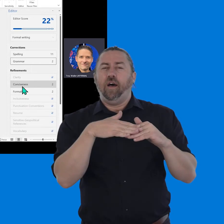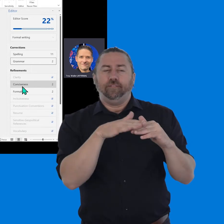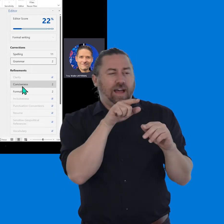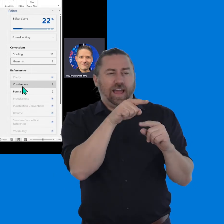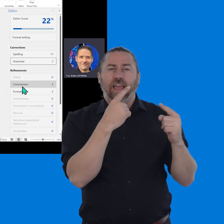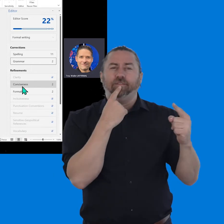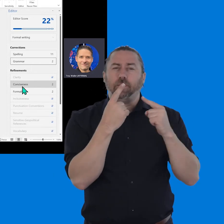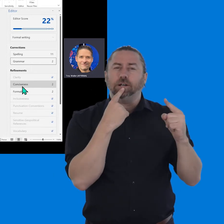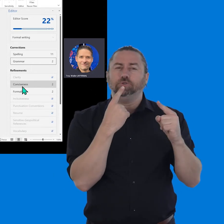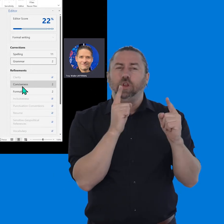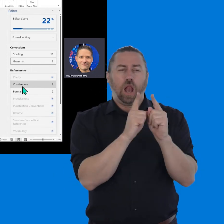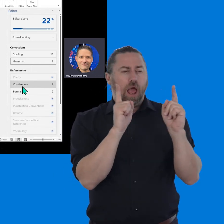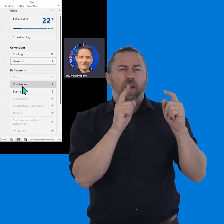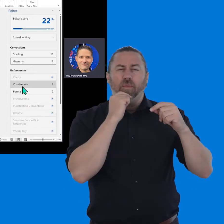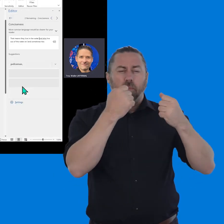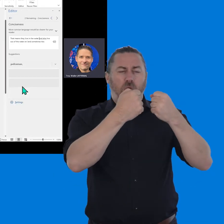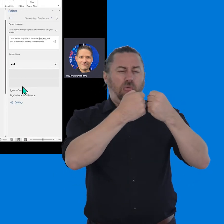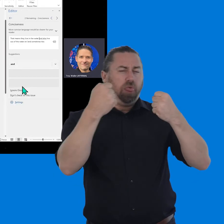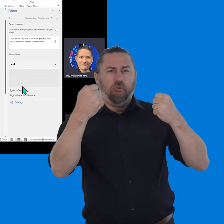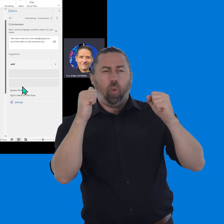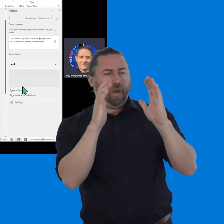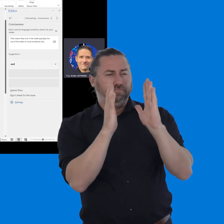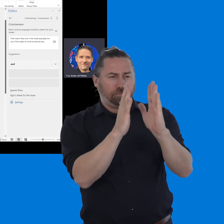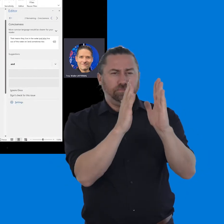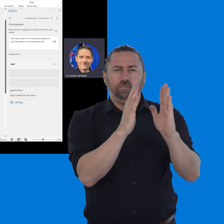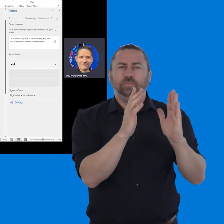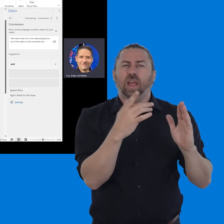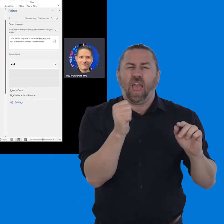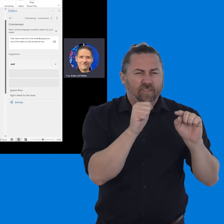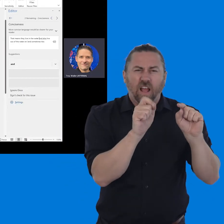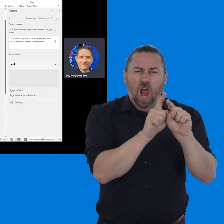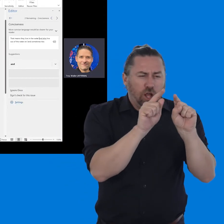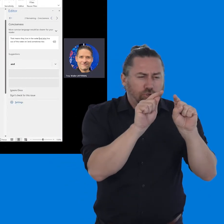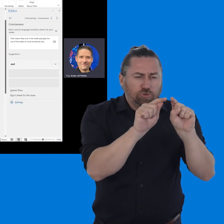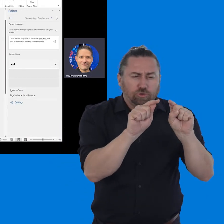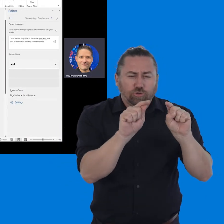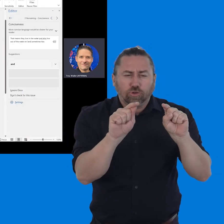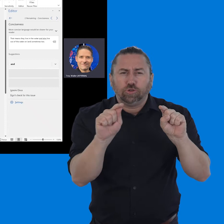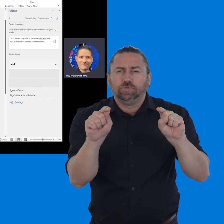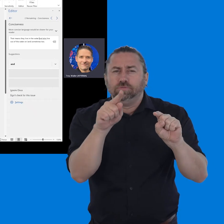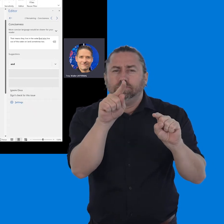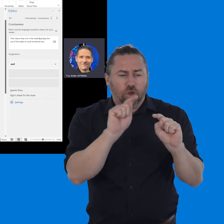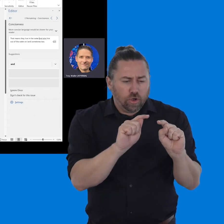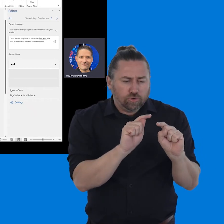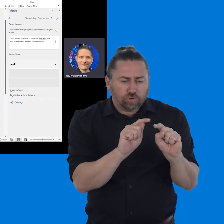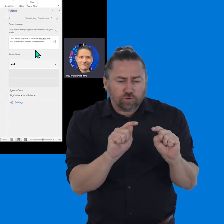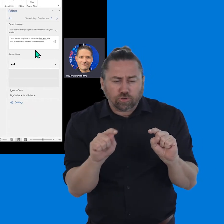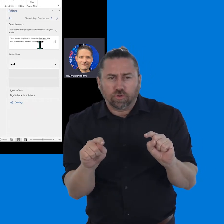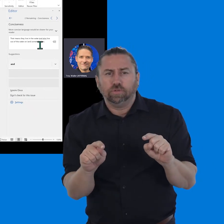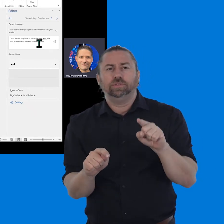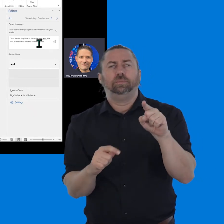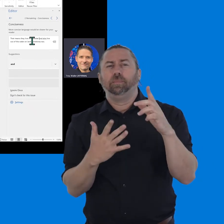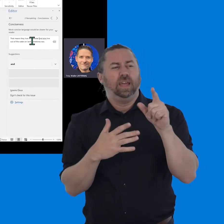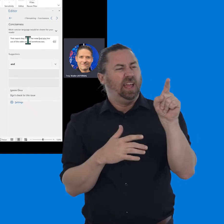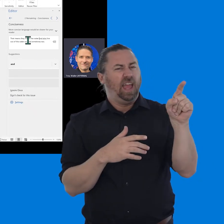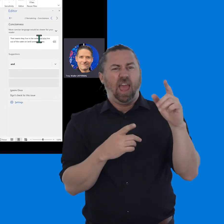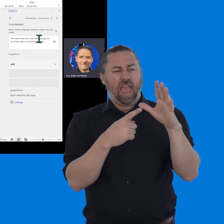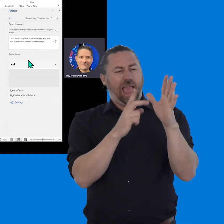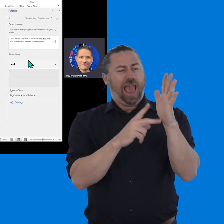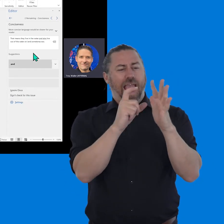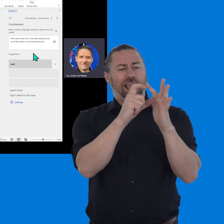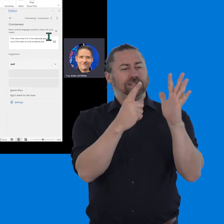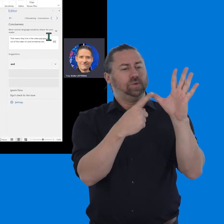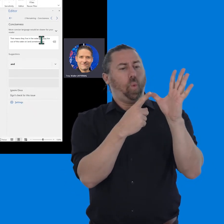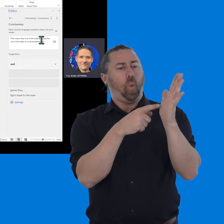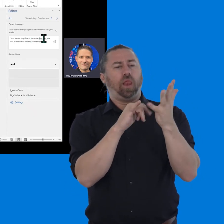two around conciseness. So when I click on conciseness, you can see it's this sort of dotted underline under here. And it's